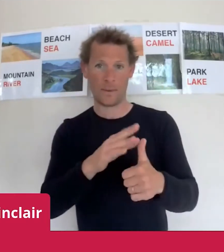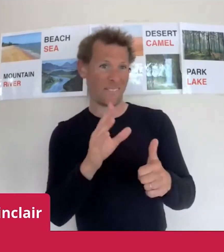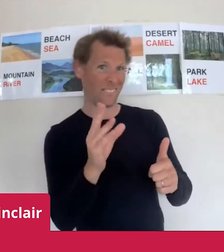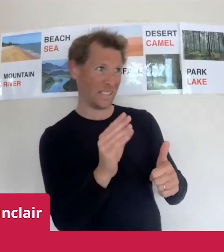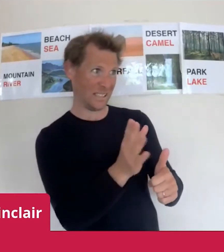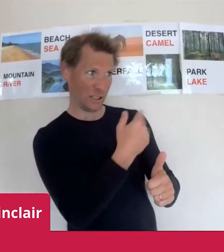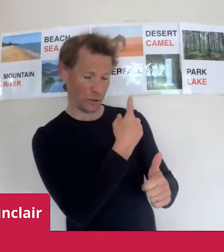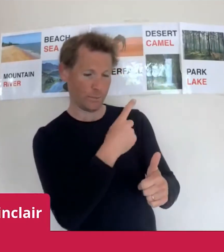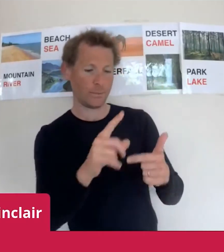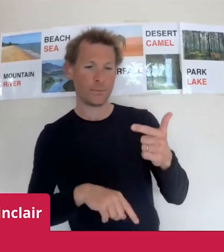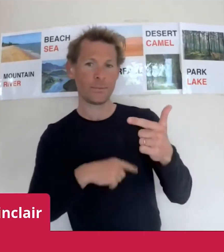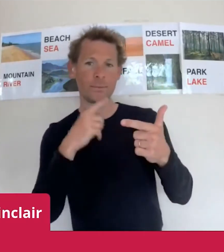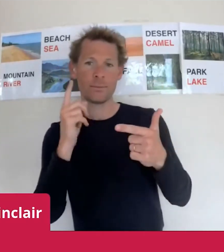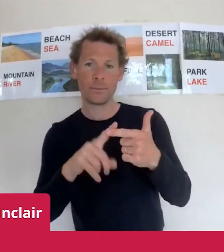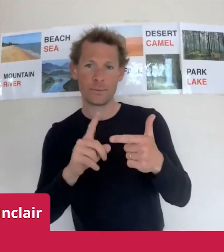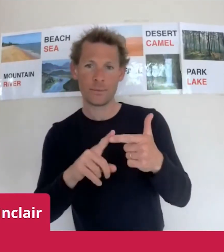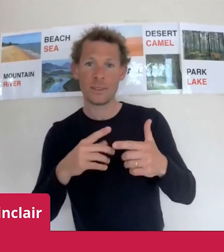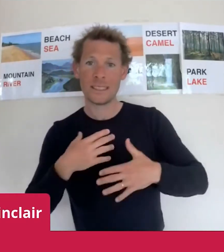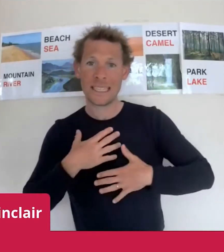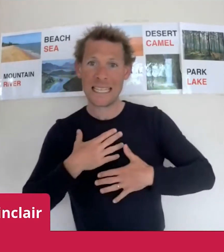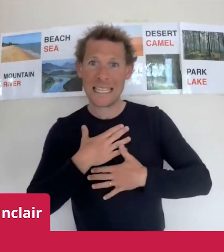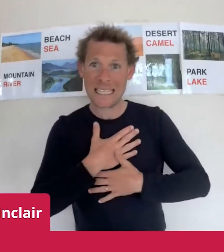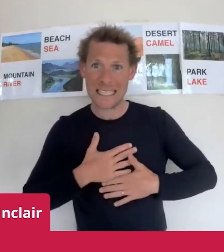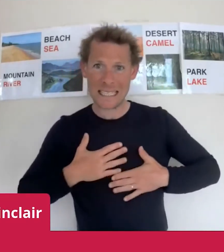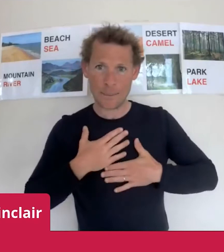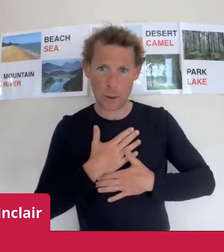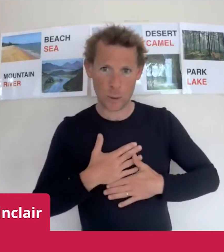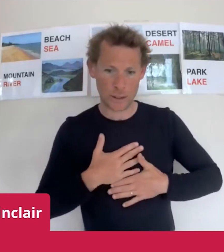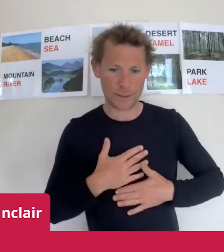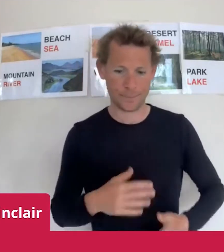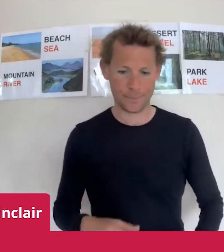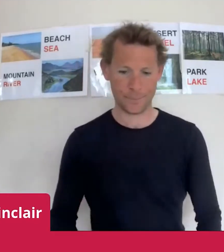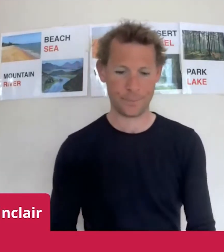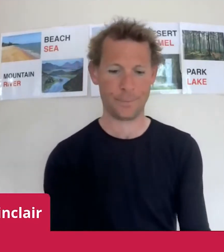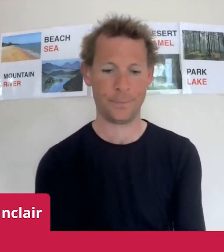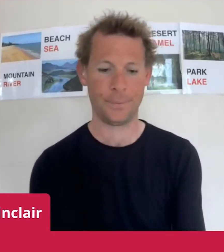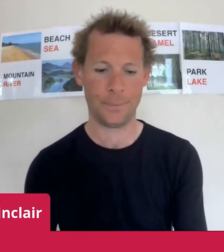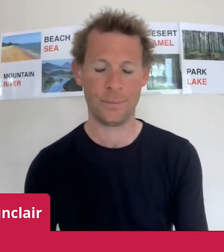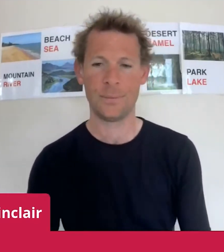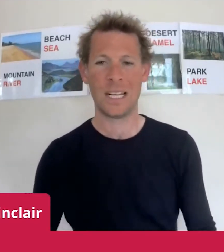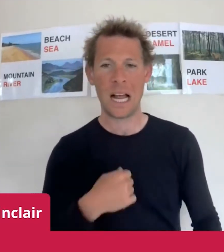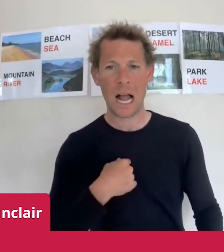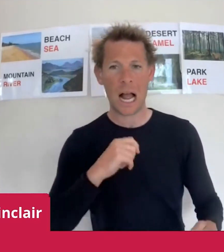Okay, so now we've finished with the topic behind me. Now we're going to talk about our emotions.